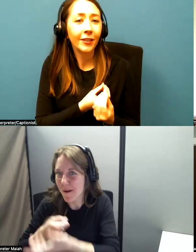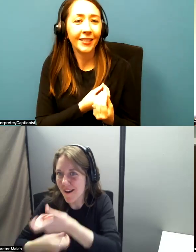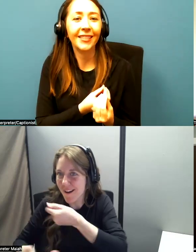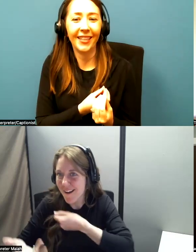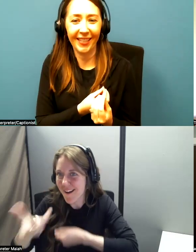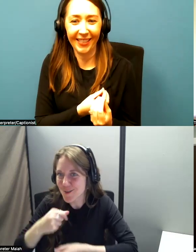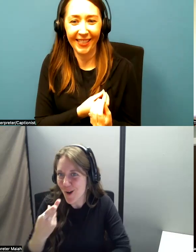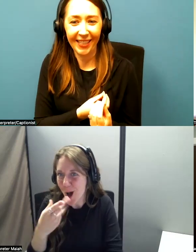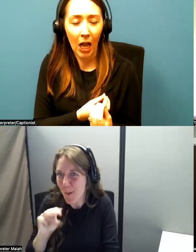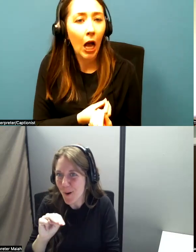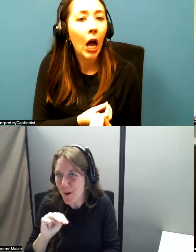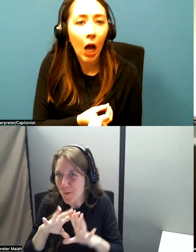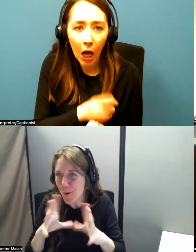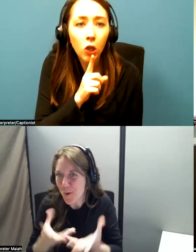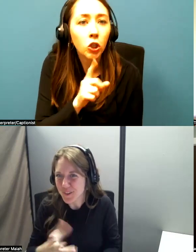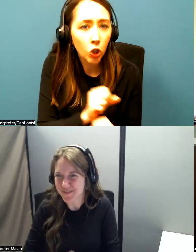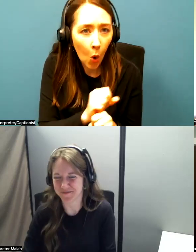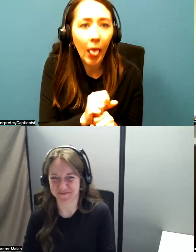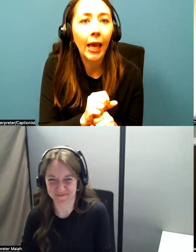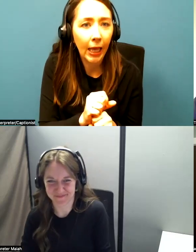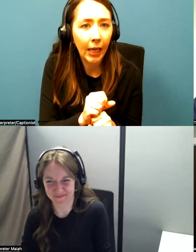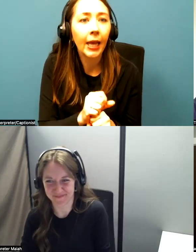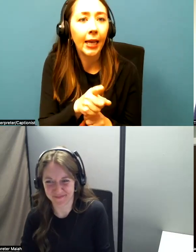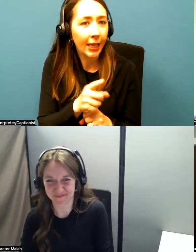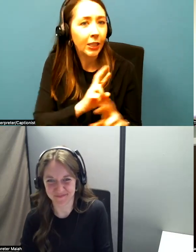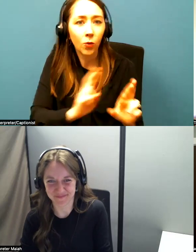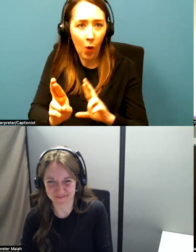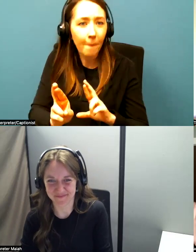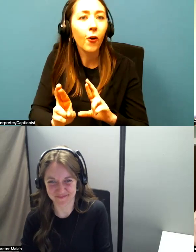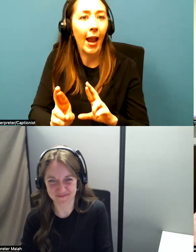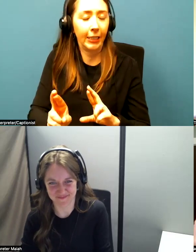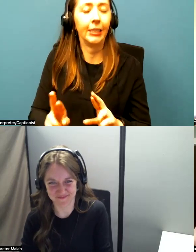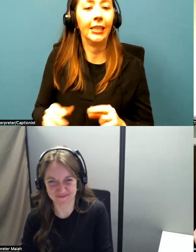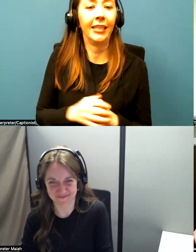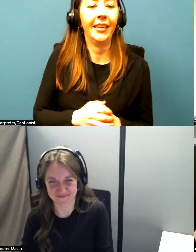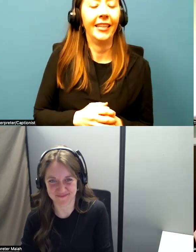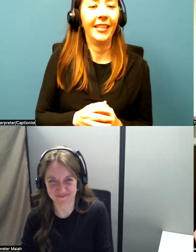world. Totally. By the way, he's up for it. But